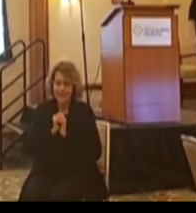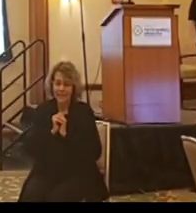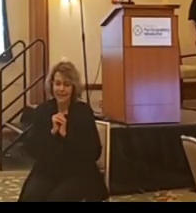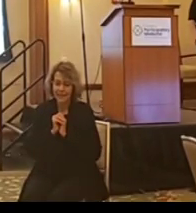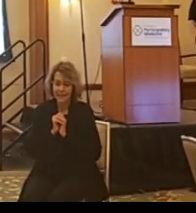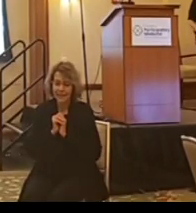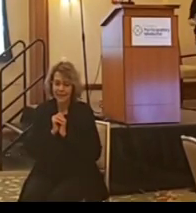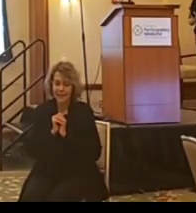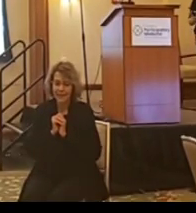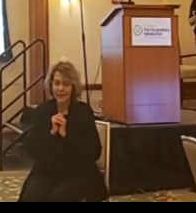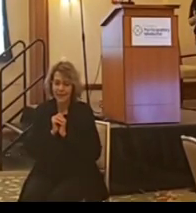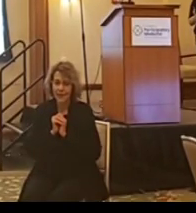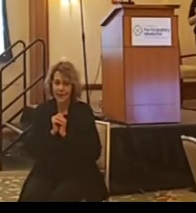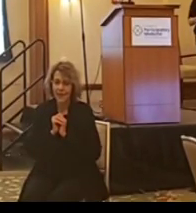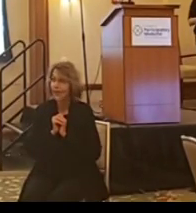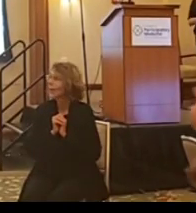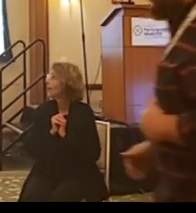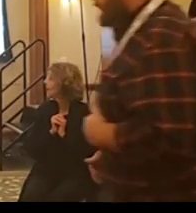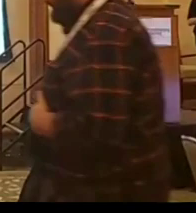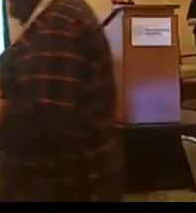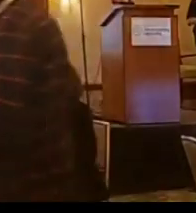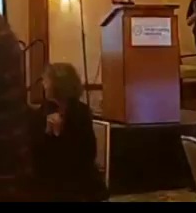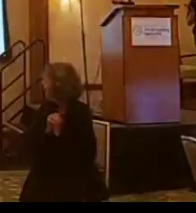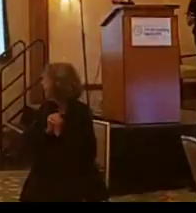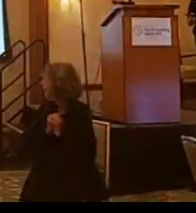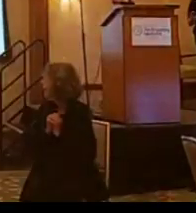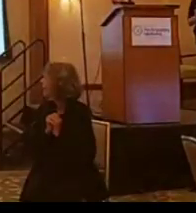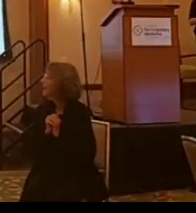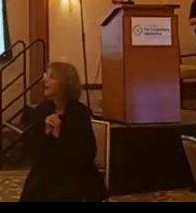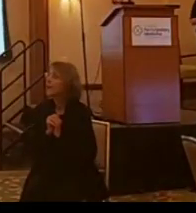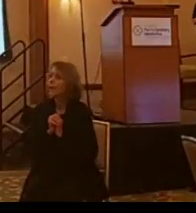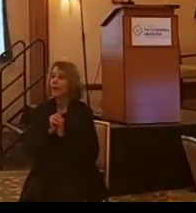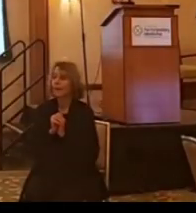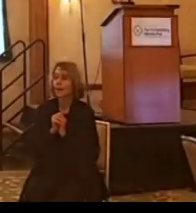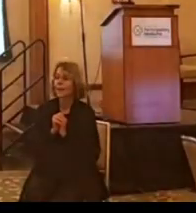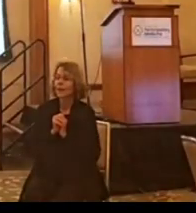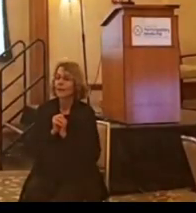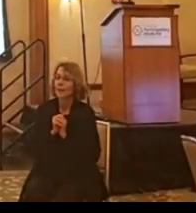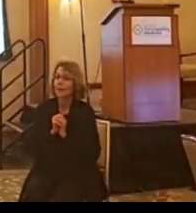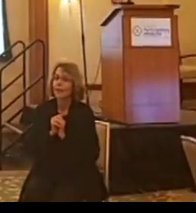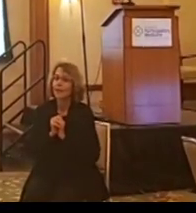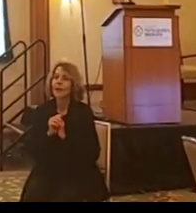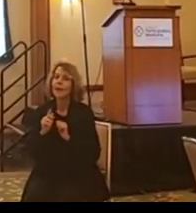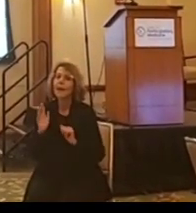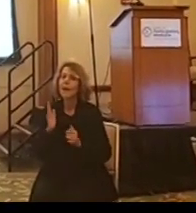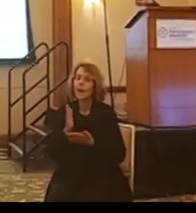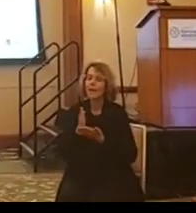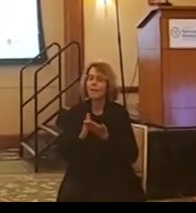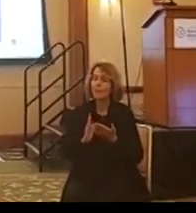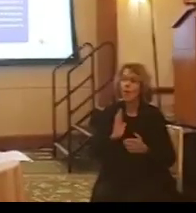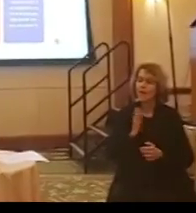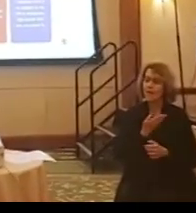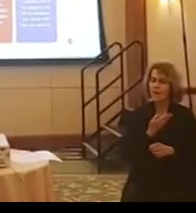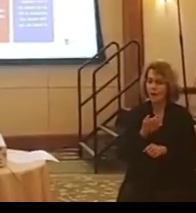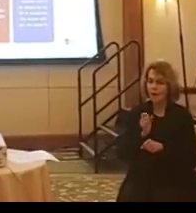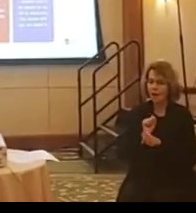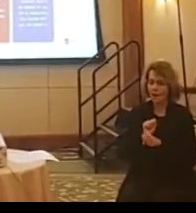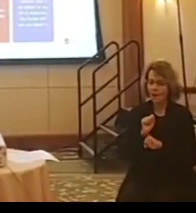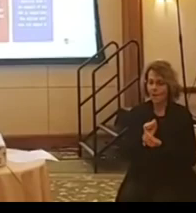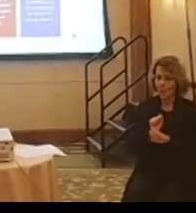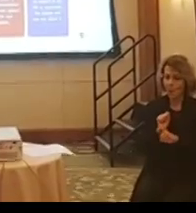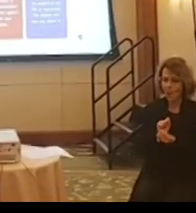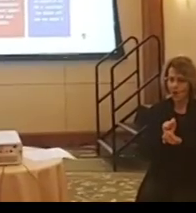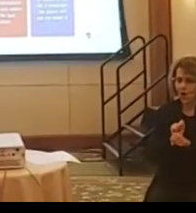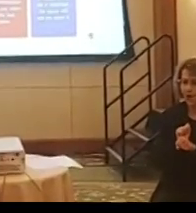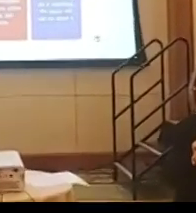is we created, as part of our work, is we tried to understand what are the things that make it